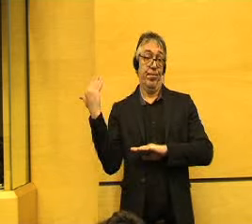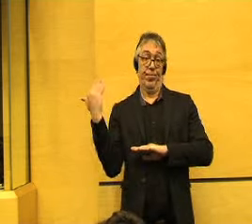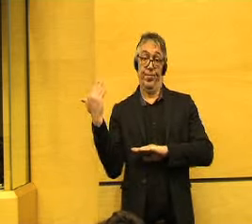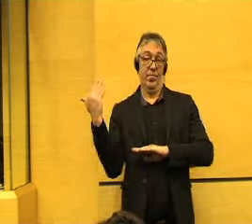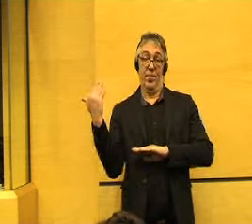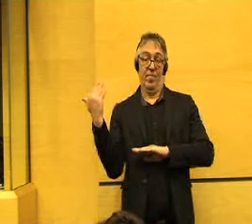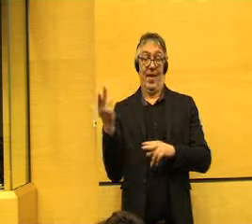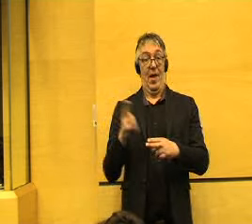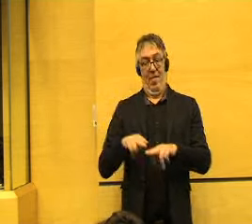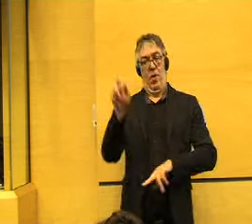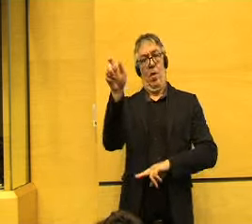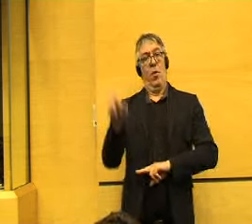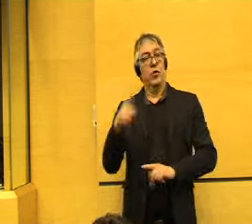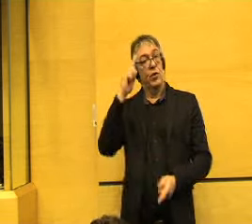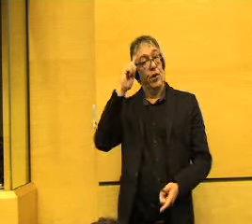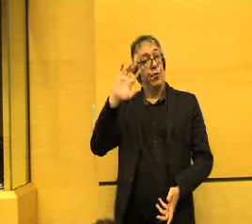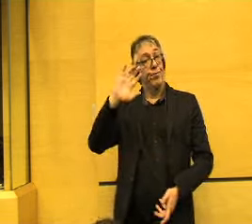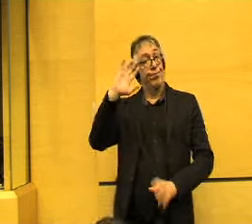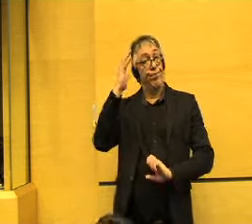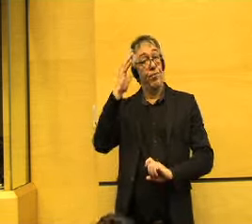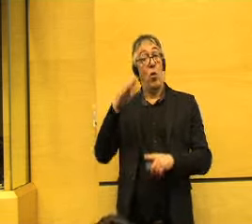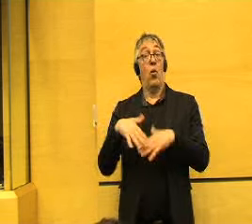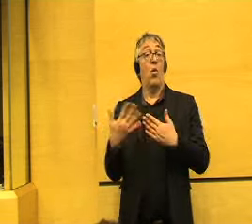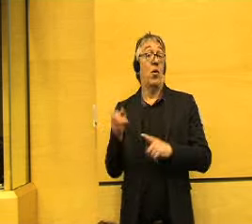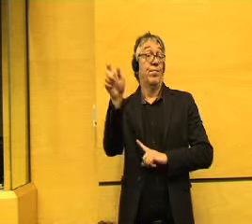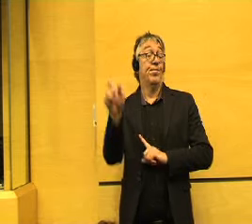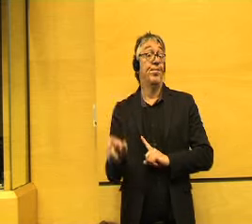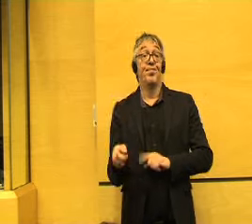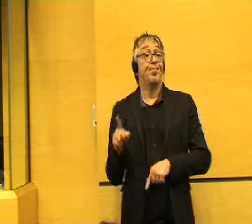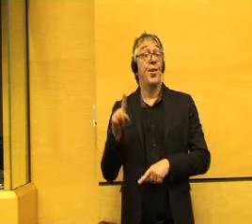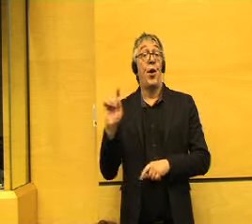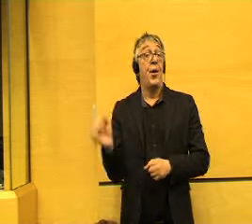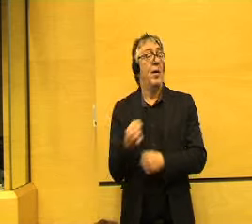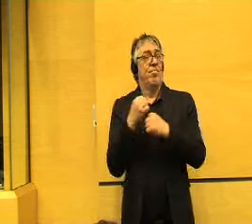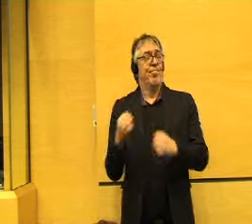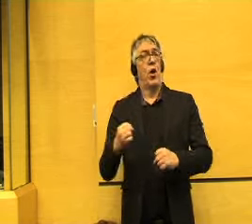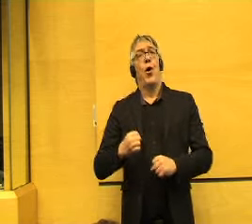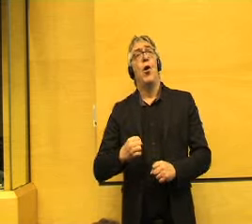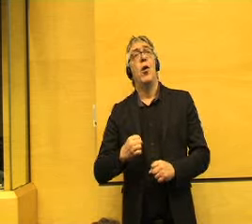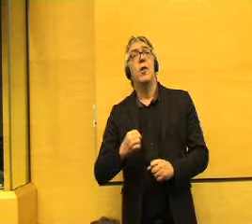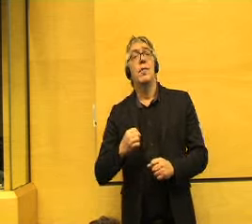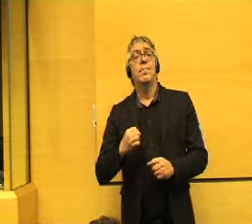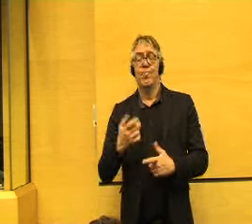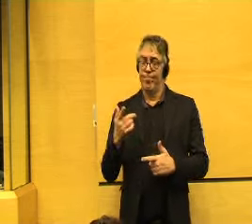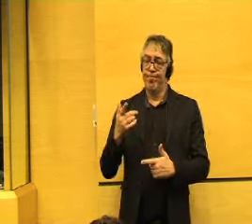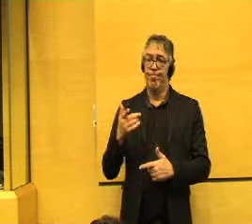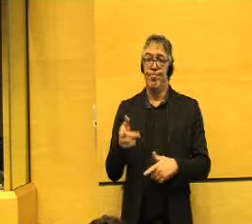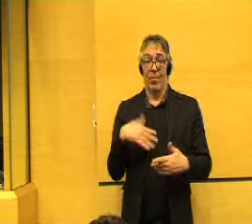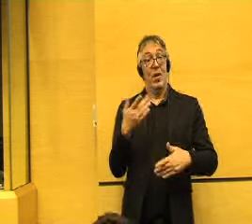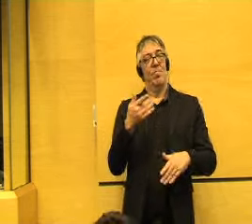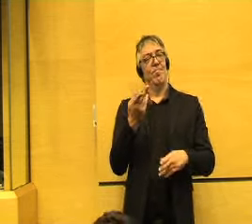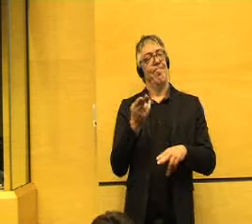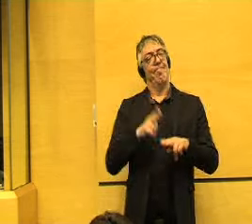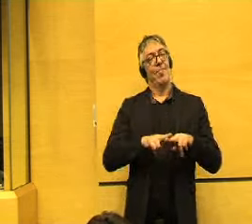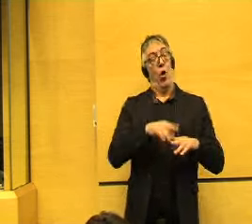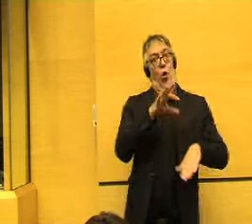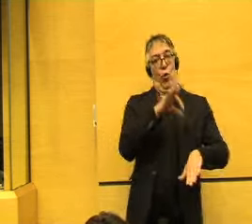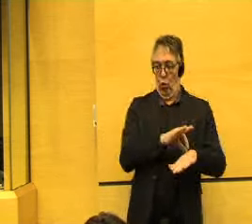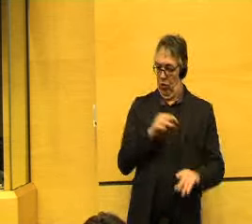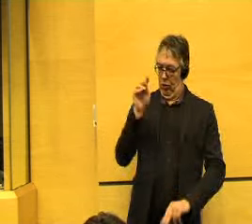be of unsound mind or unable to put up a defense after examination by medical